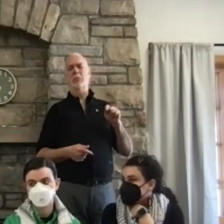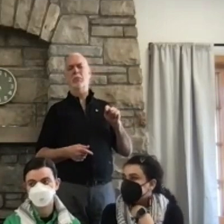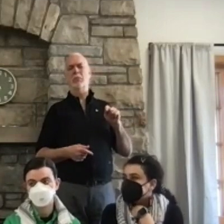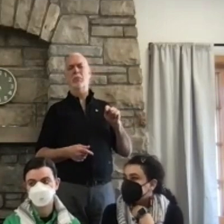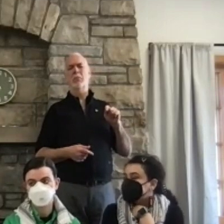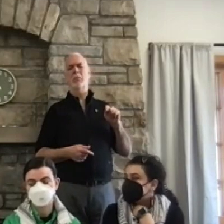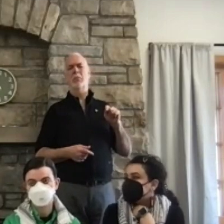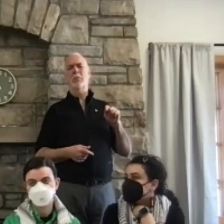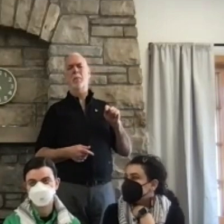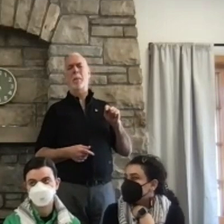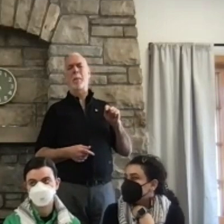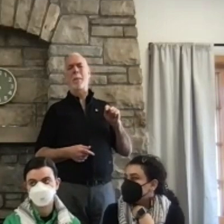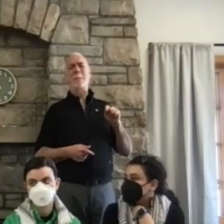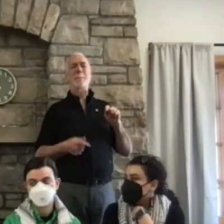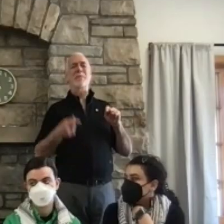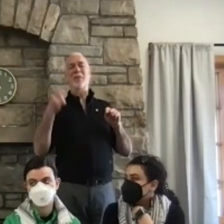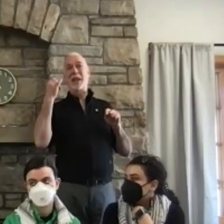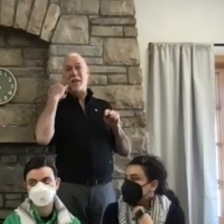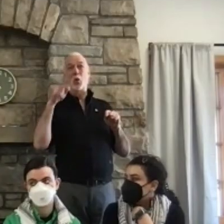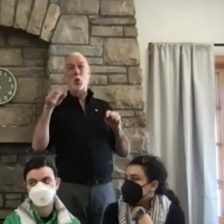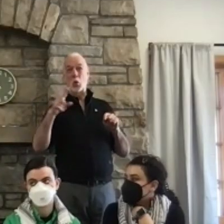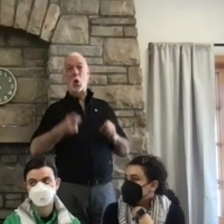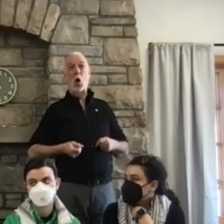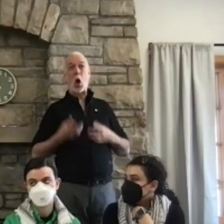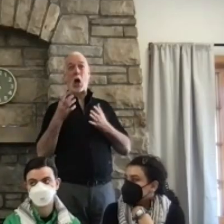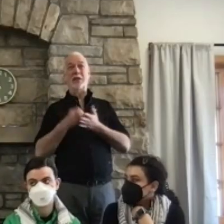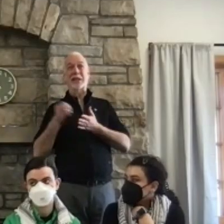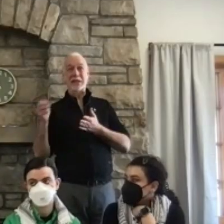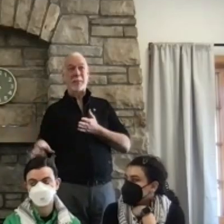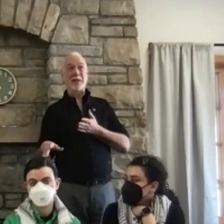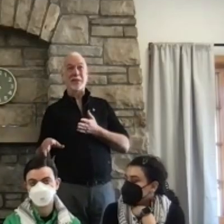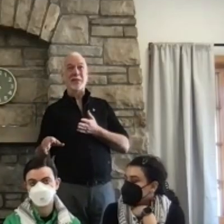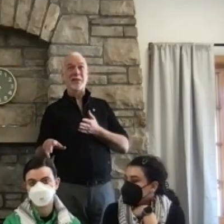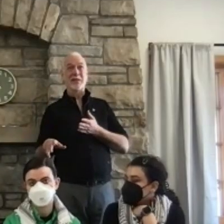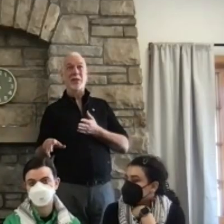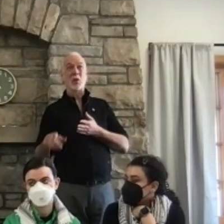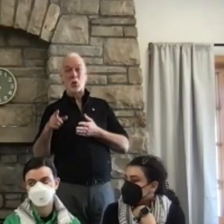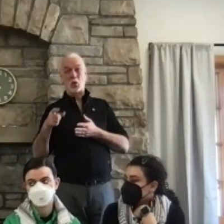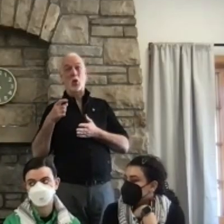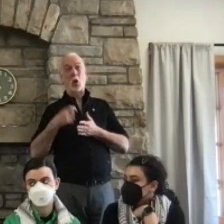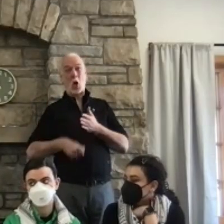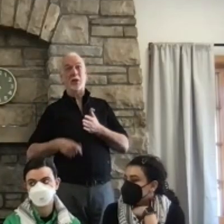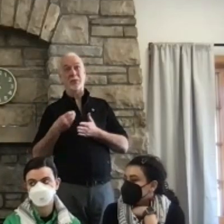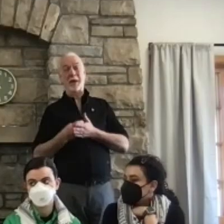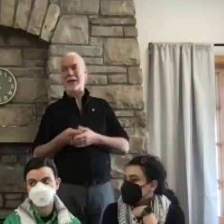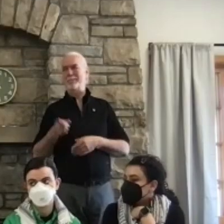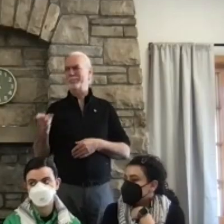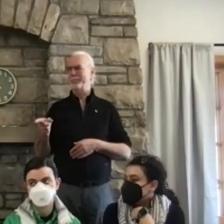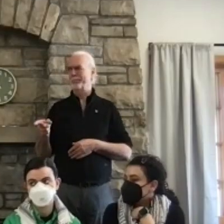and different expenses, you're on the chopping block, like you, the individual, the person.